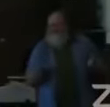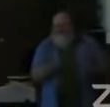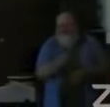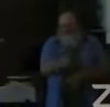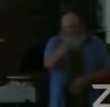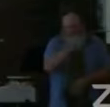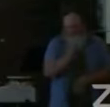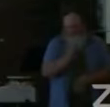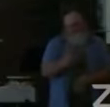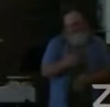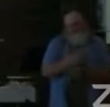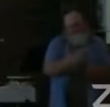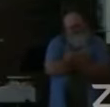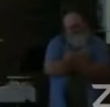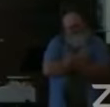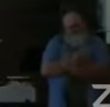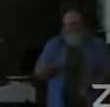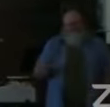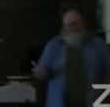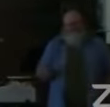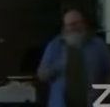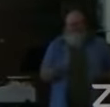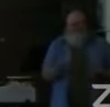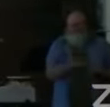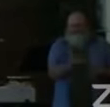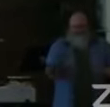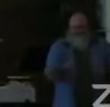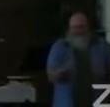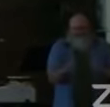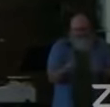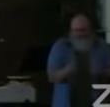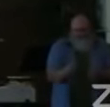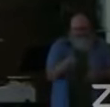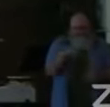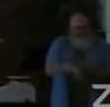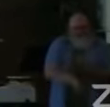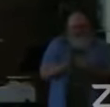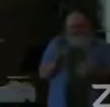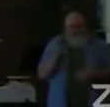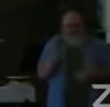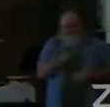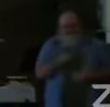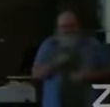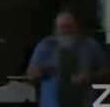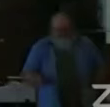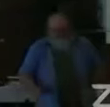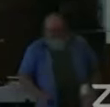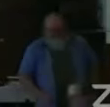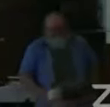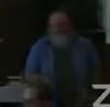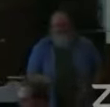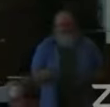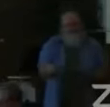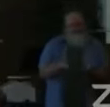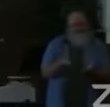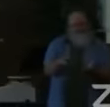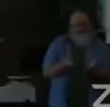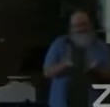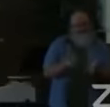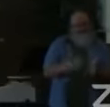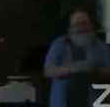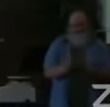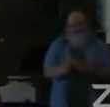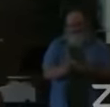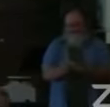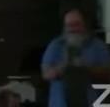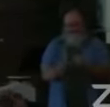there are some things that transpire in us. There's things that happen in us because of God's love and because of the sacrifice that Jesus made. And I want